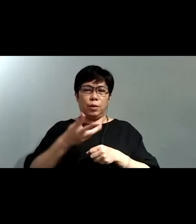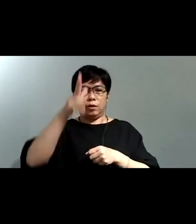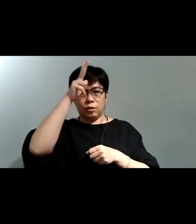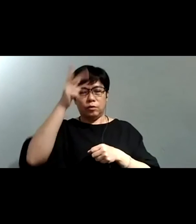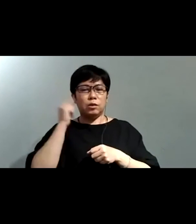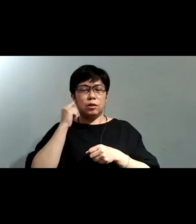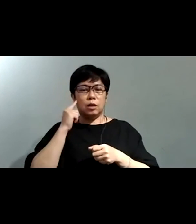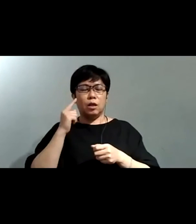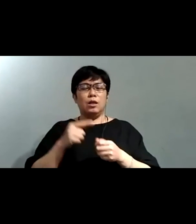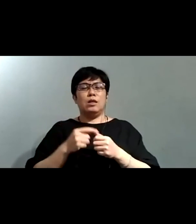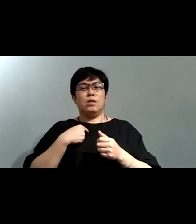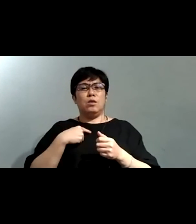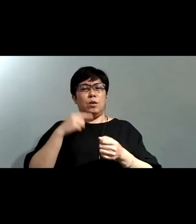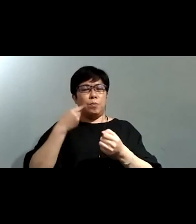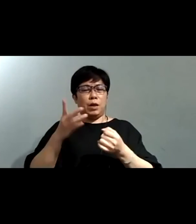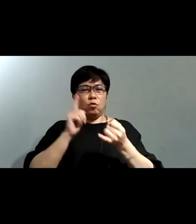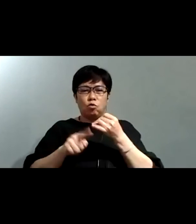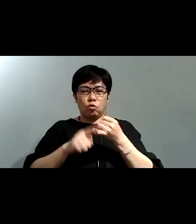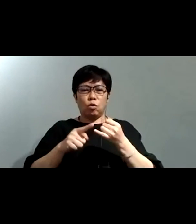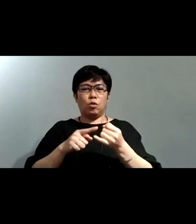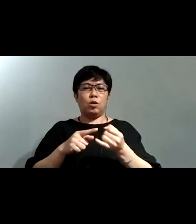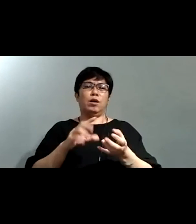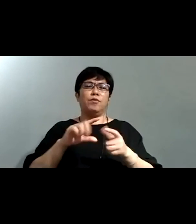the brand school, but the idea is very good.